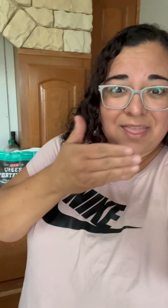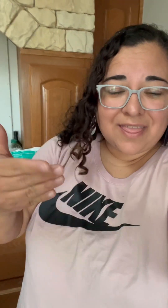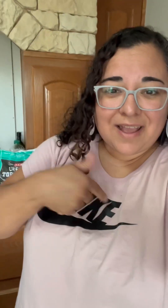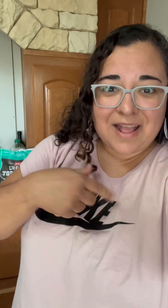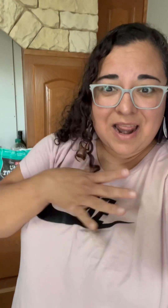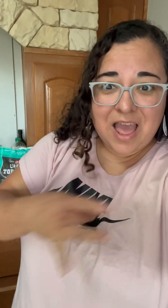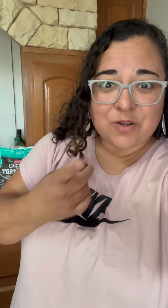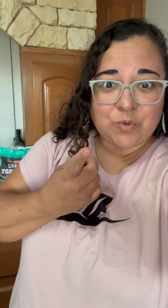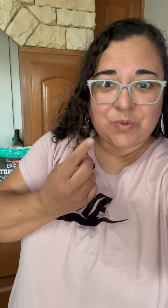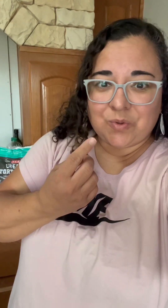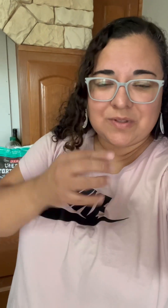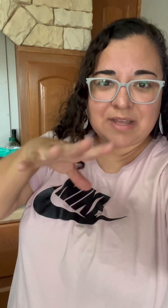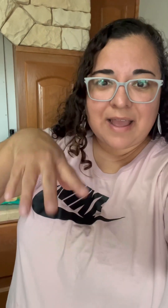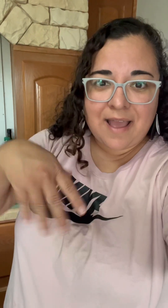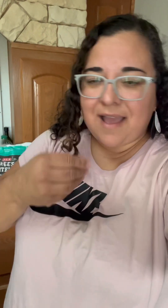Yummy.